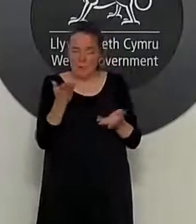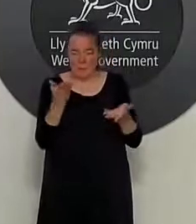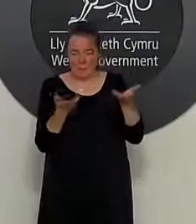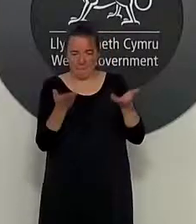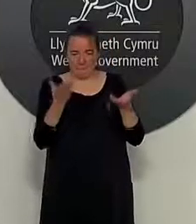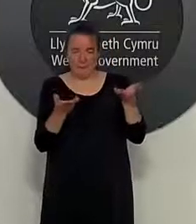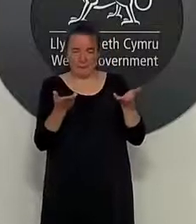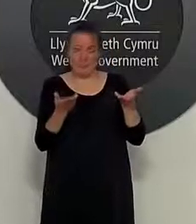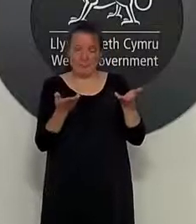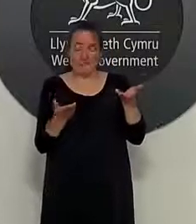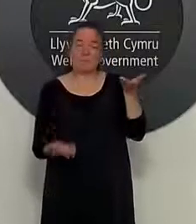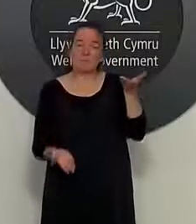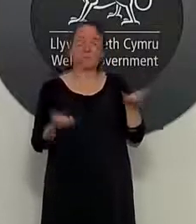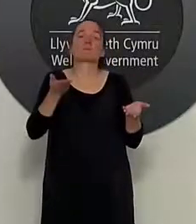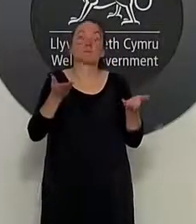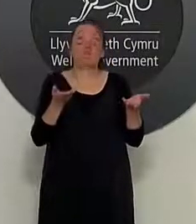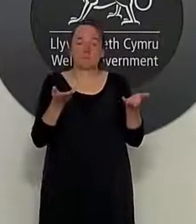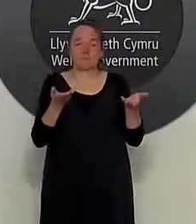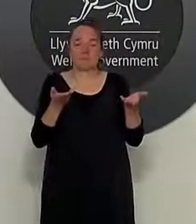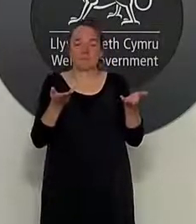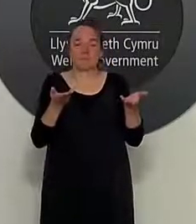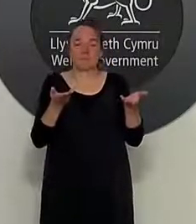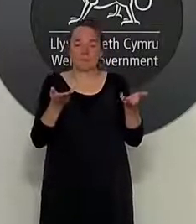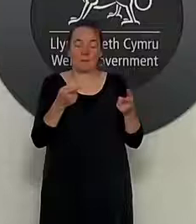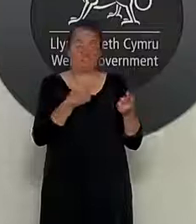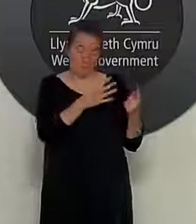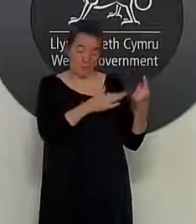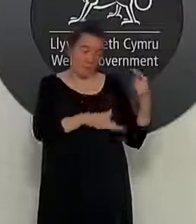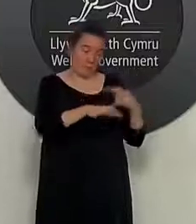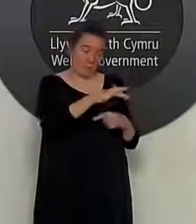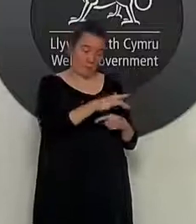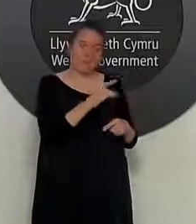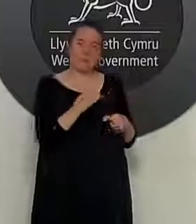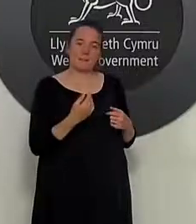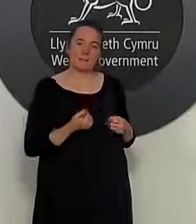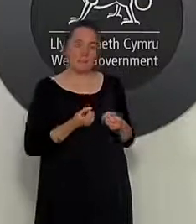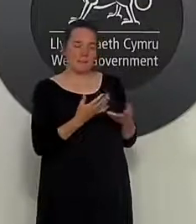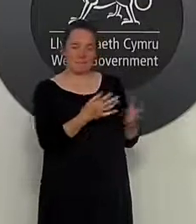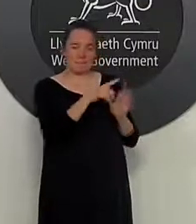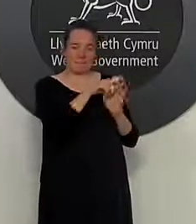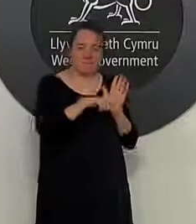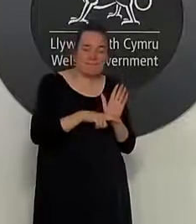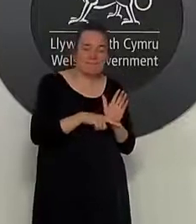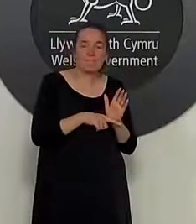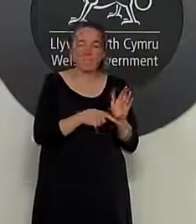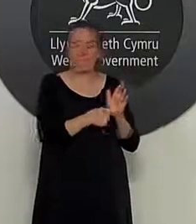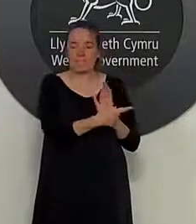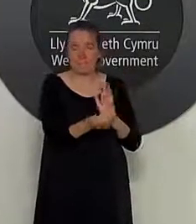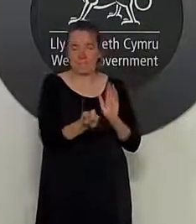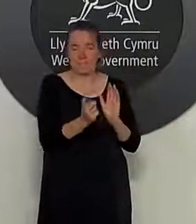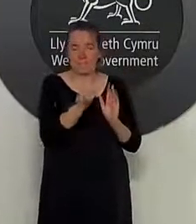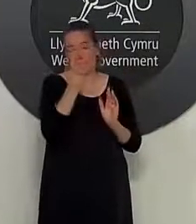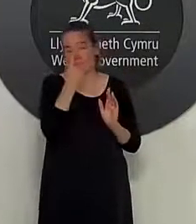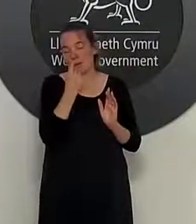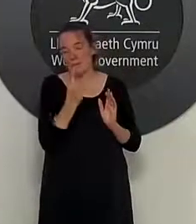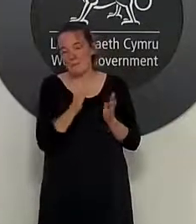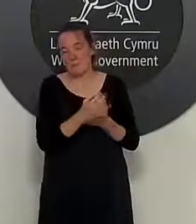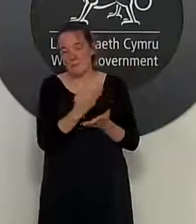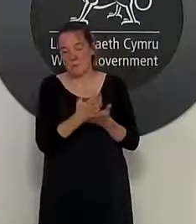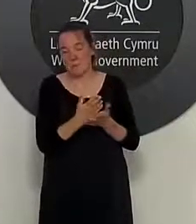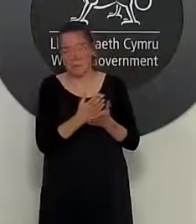those communities the basis, the tools that they need in order to ensure that their local young